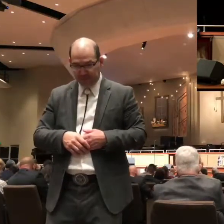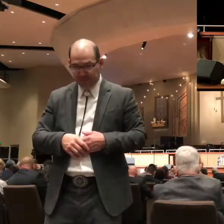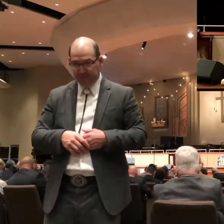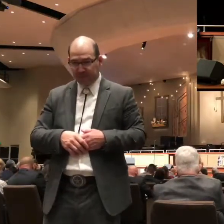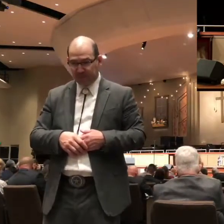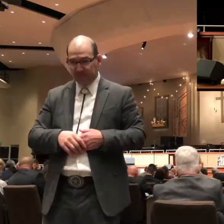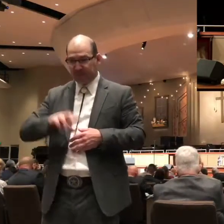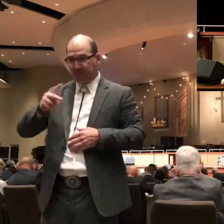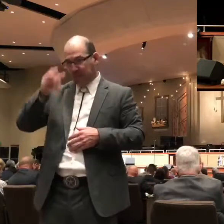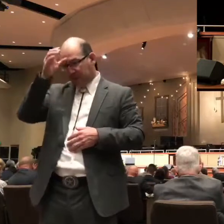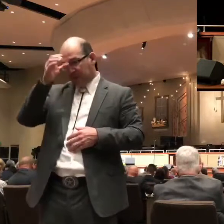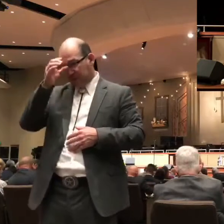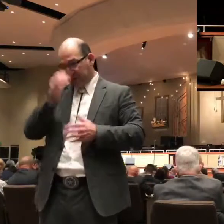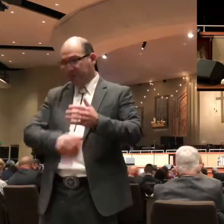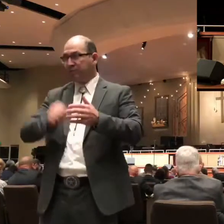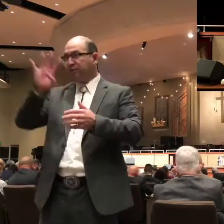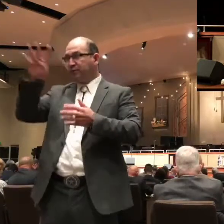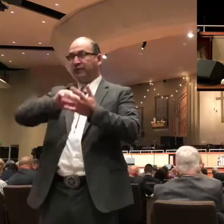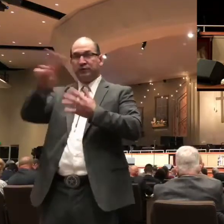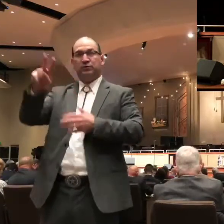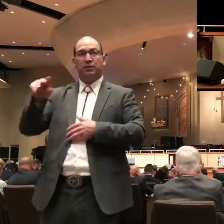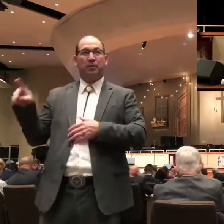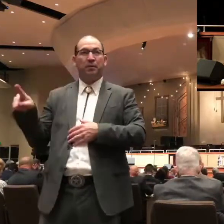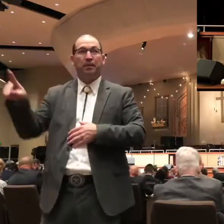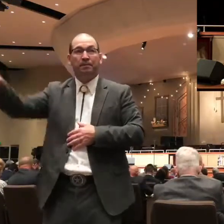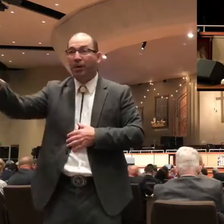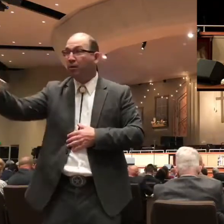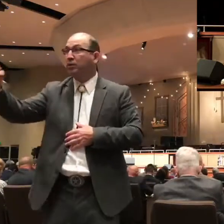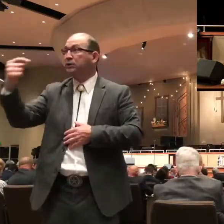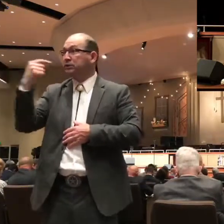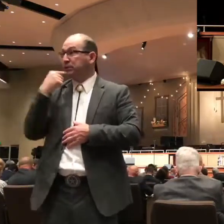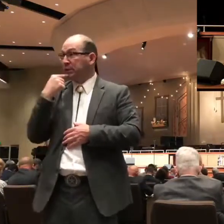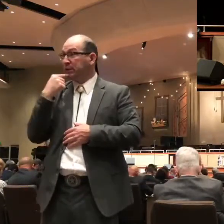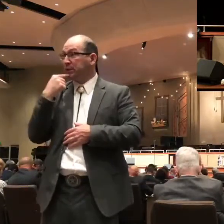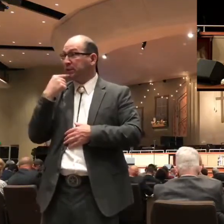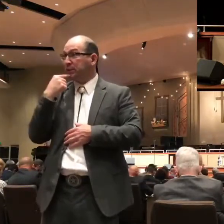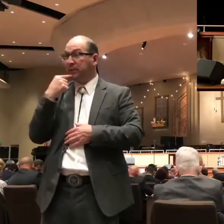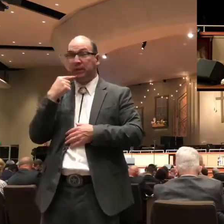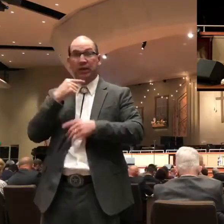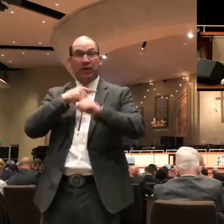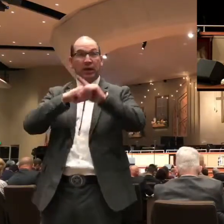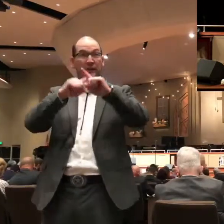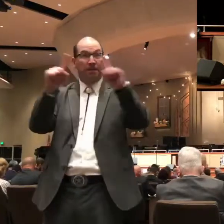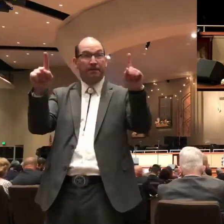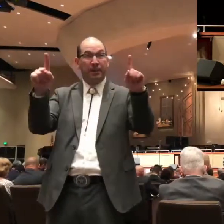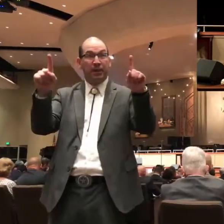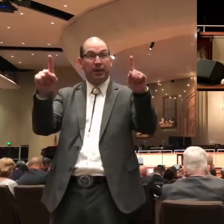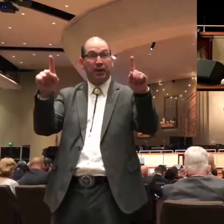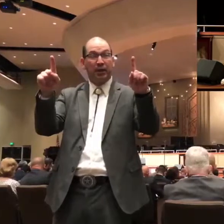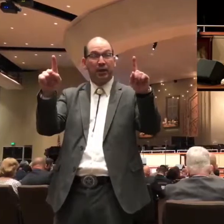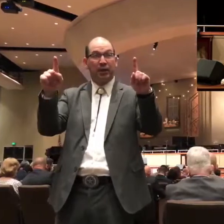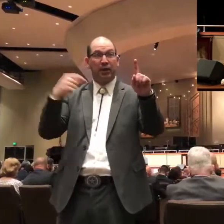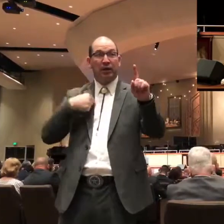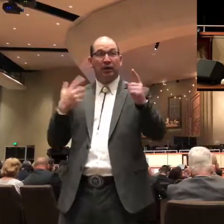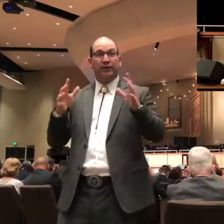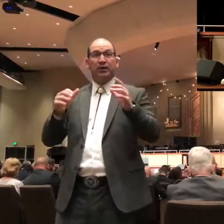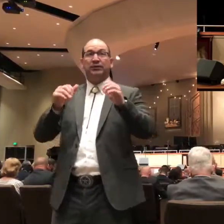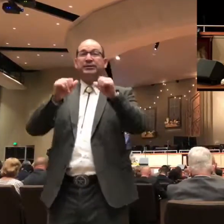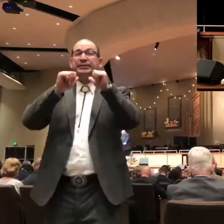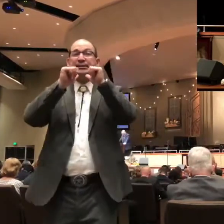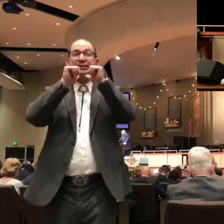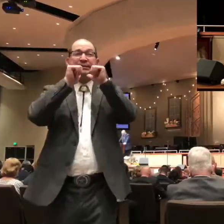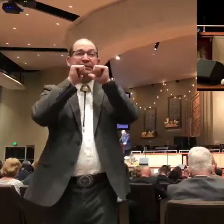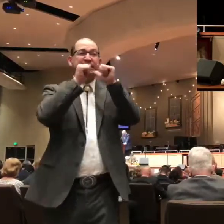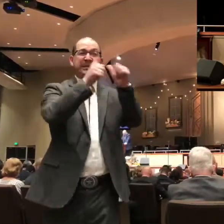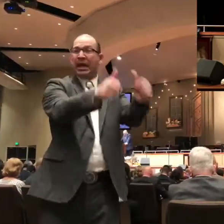2 Corinthians 4, 2. Paul says here to the Corinthian church, but have renounced the hidden